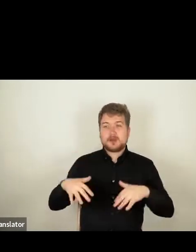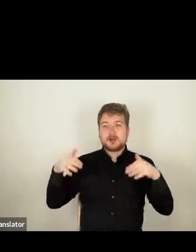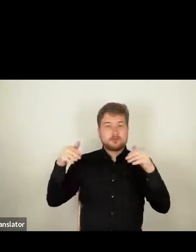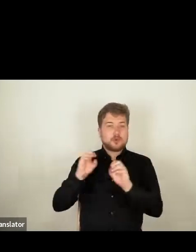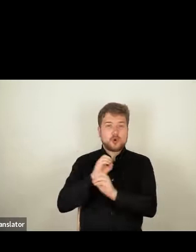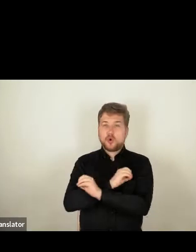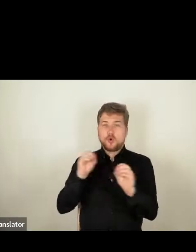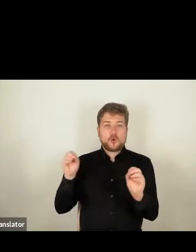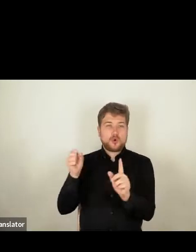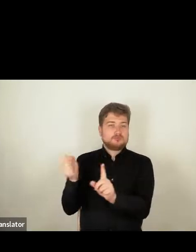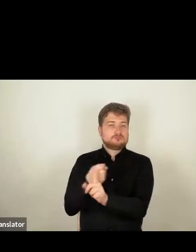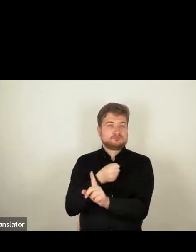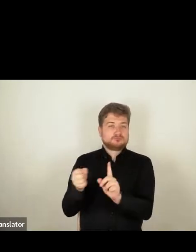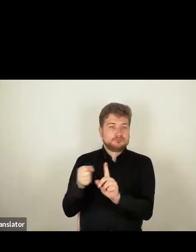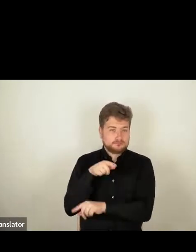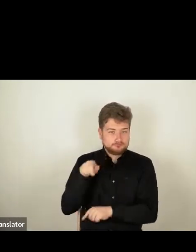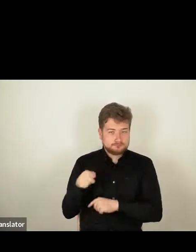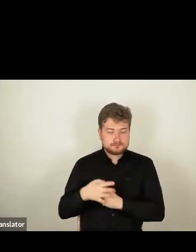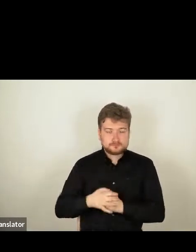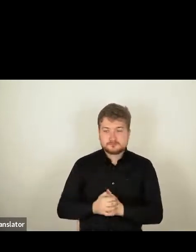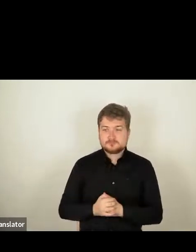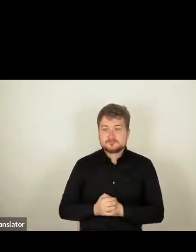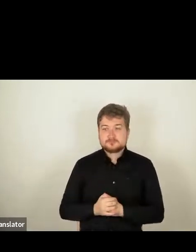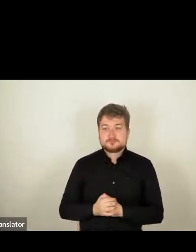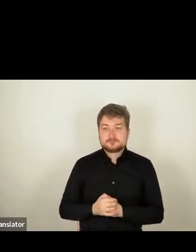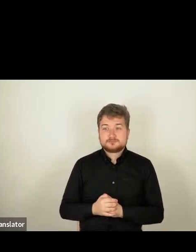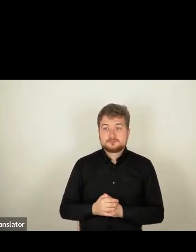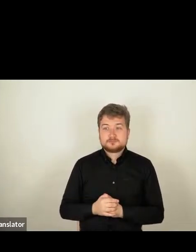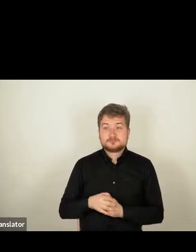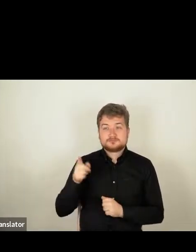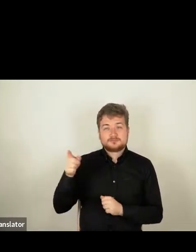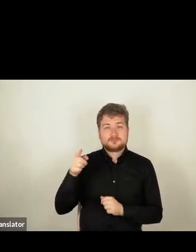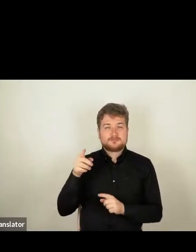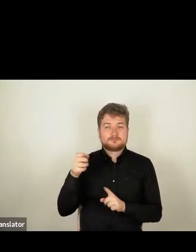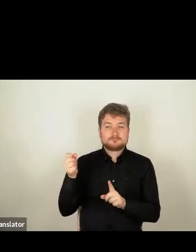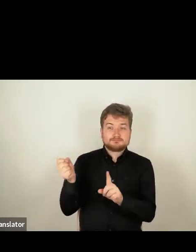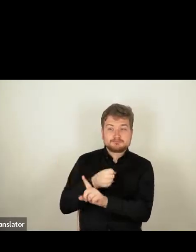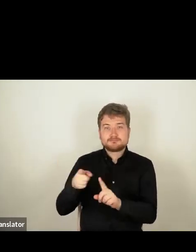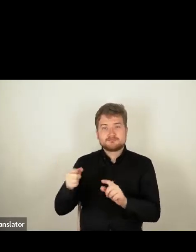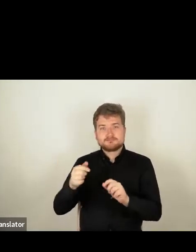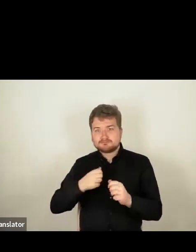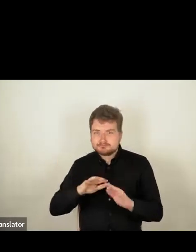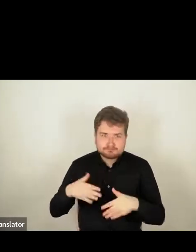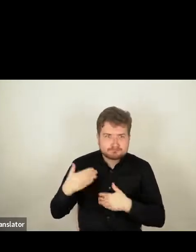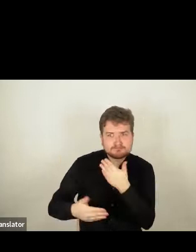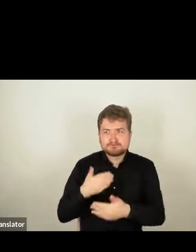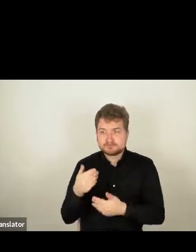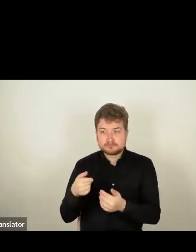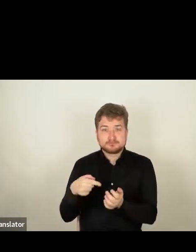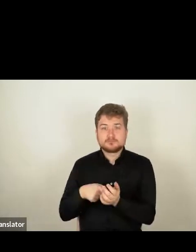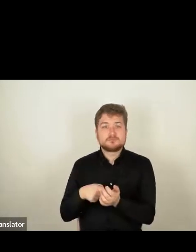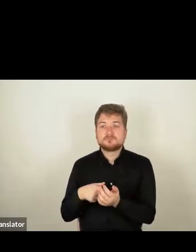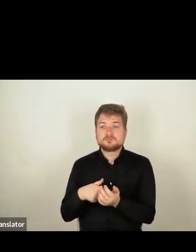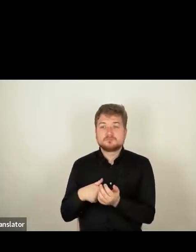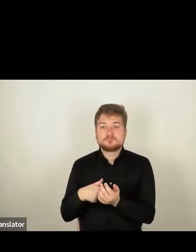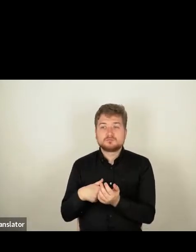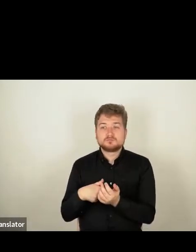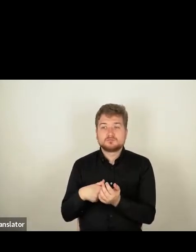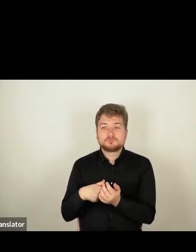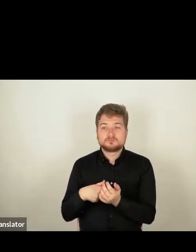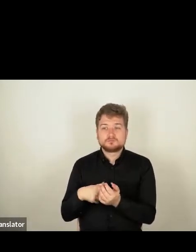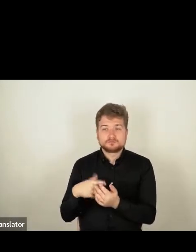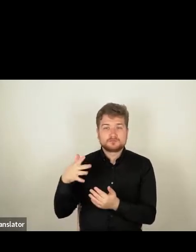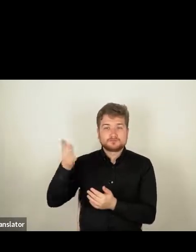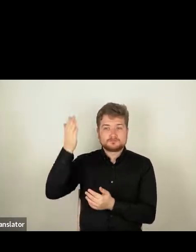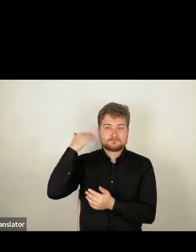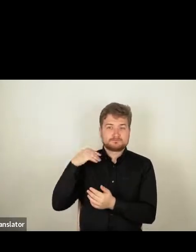its response to violence-free parliaments has been instigated by incidences of alleged rape,